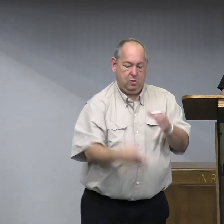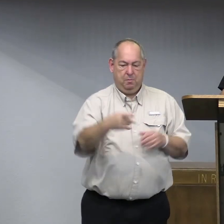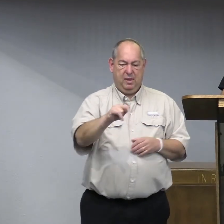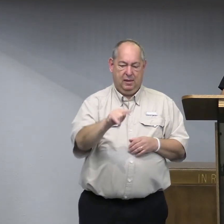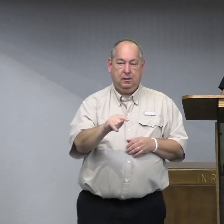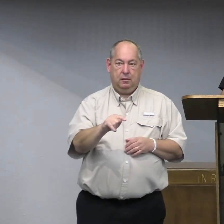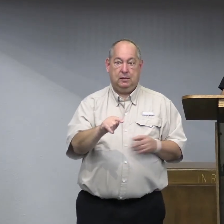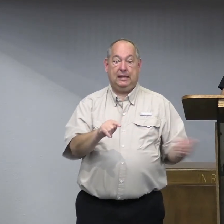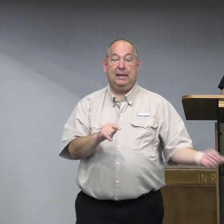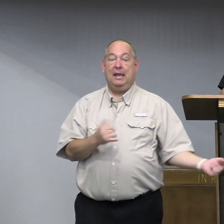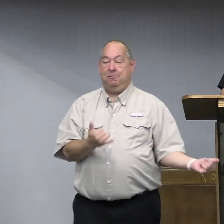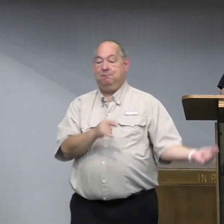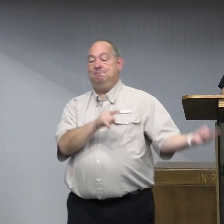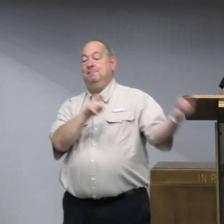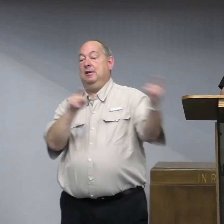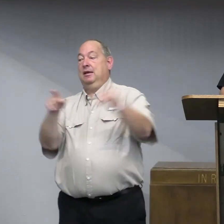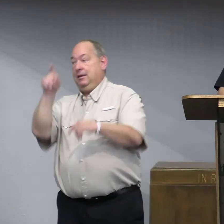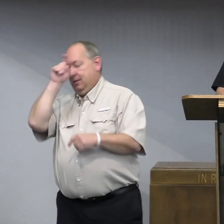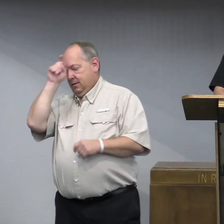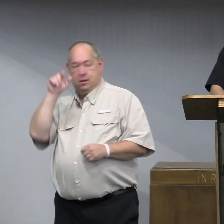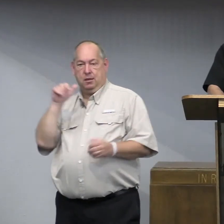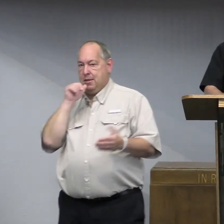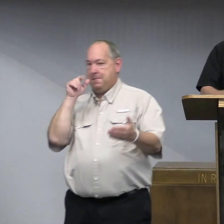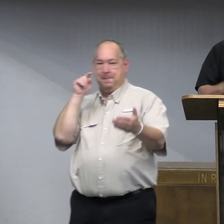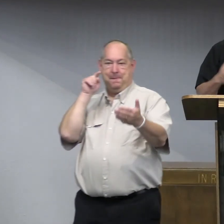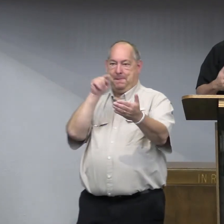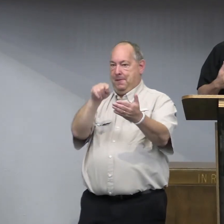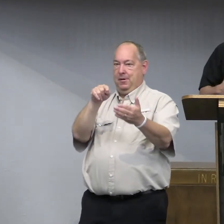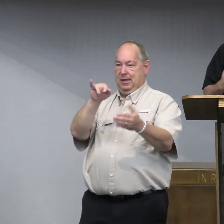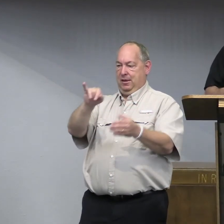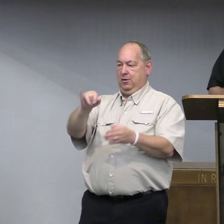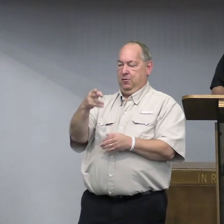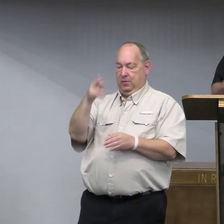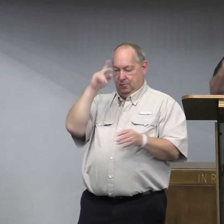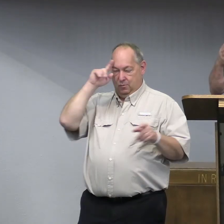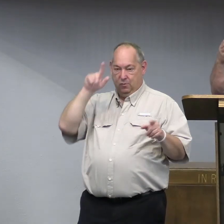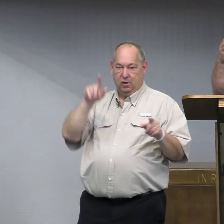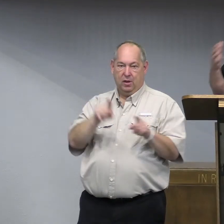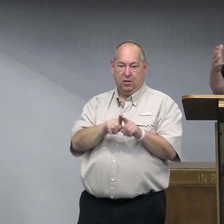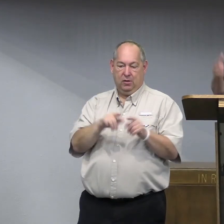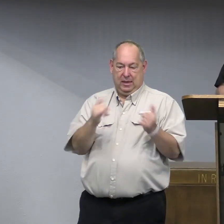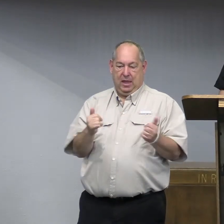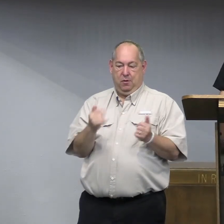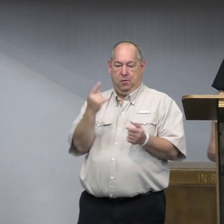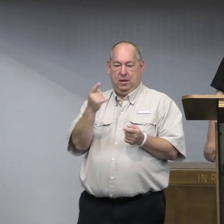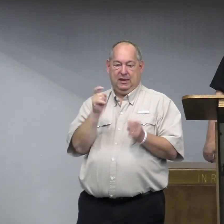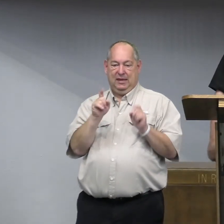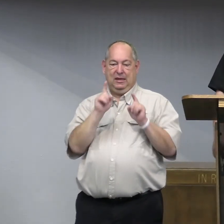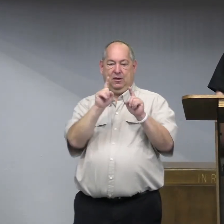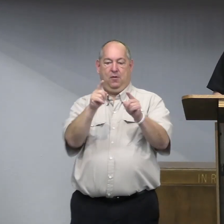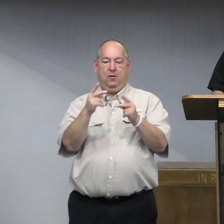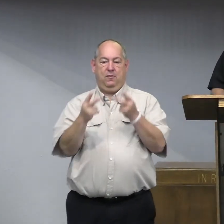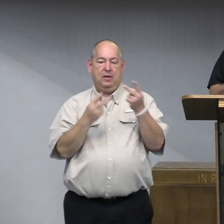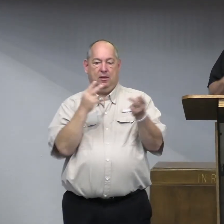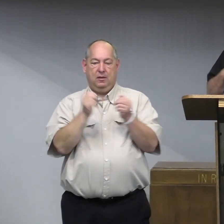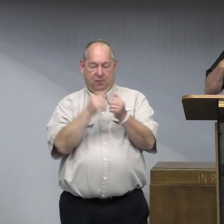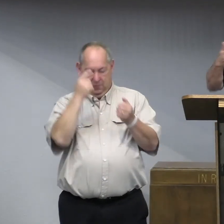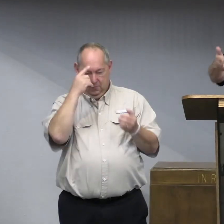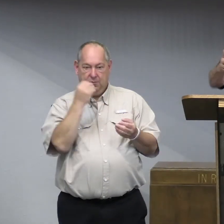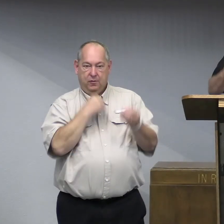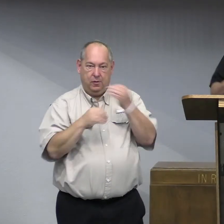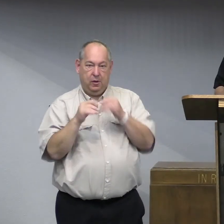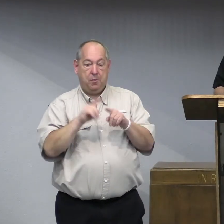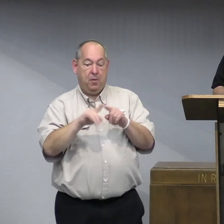to Egypt. They don't recognize that Joseph, their brother, is the one that they need to go to get food, but